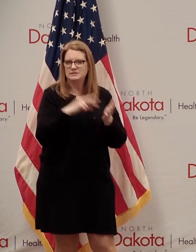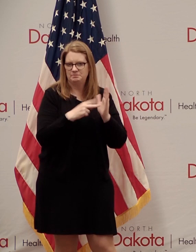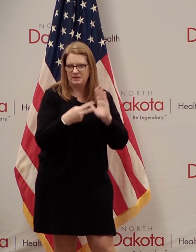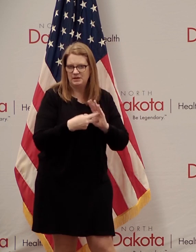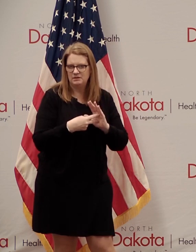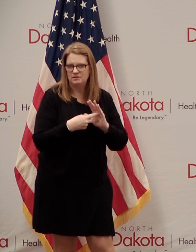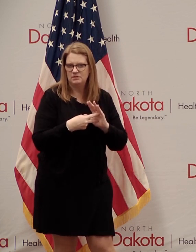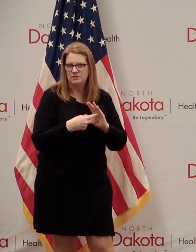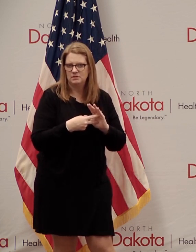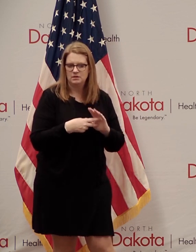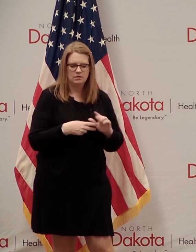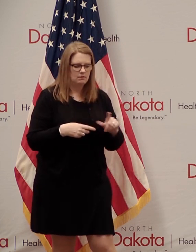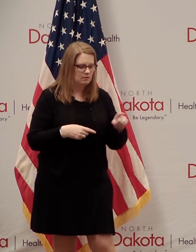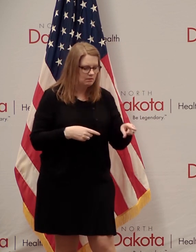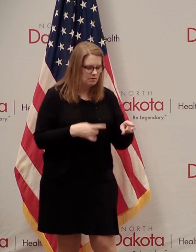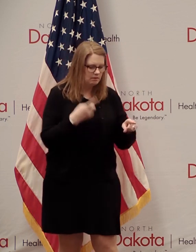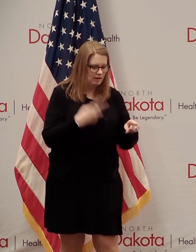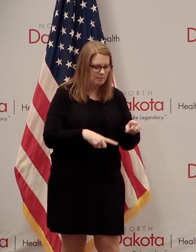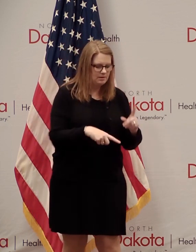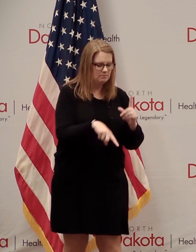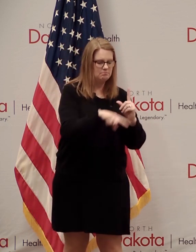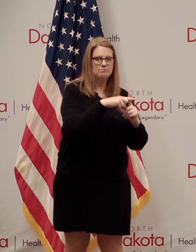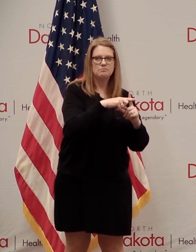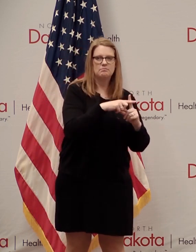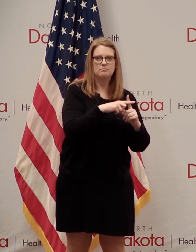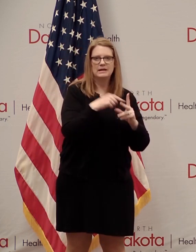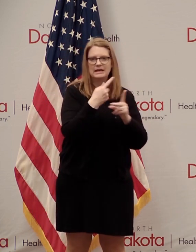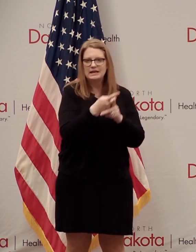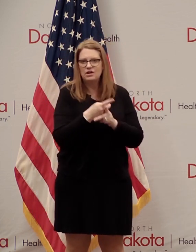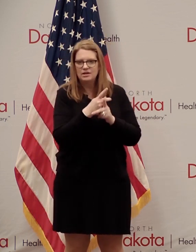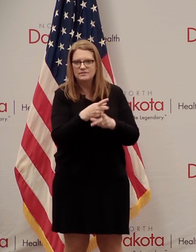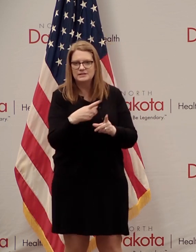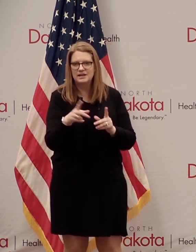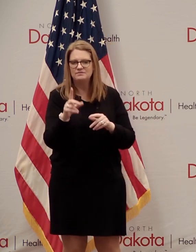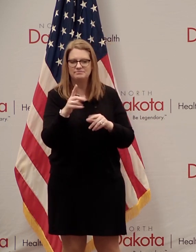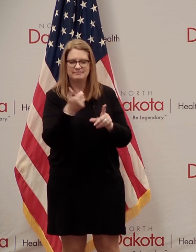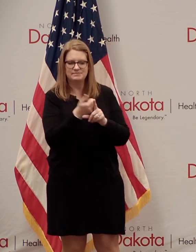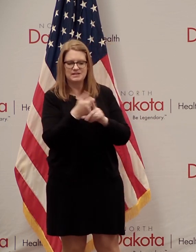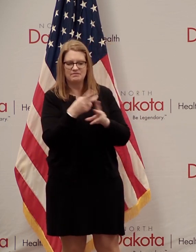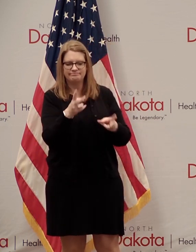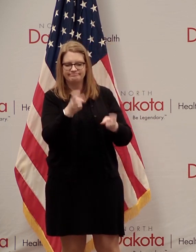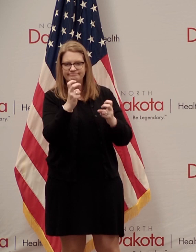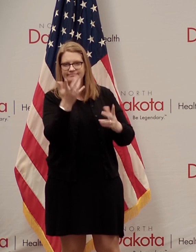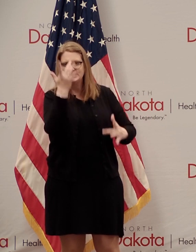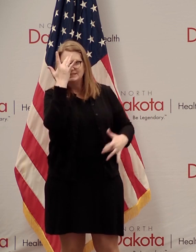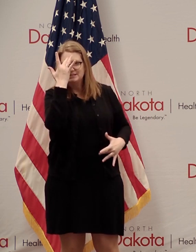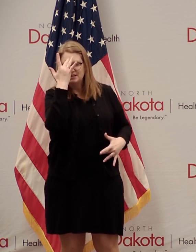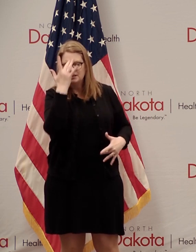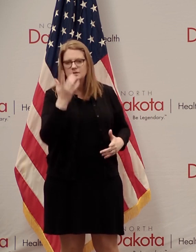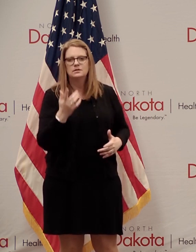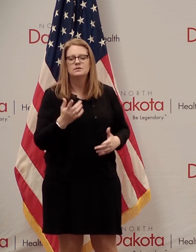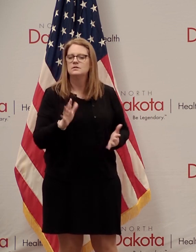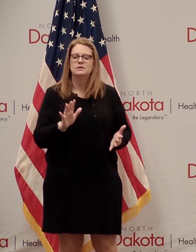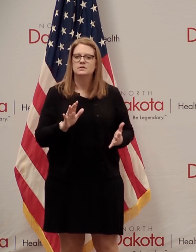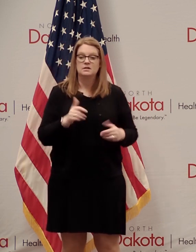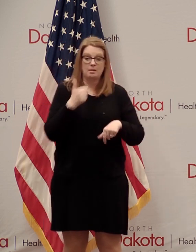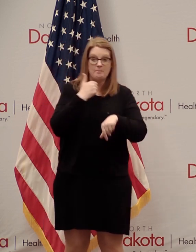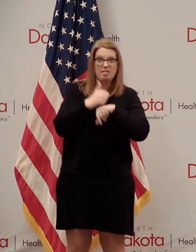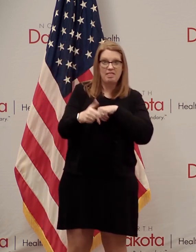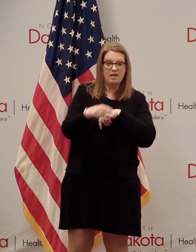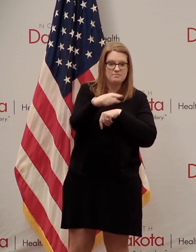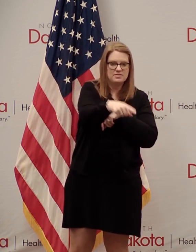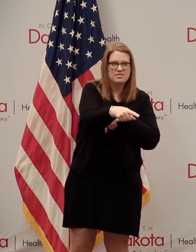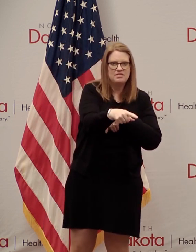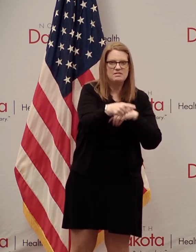are individuals who become infected, caregivers who become infected, we need to all work together to solve the problem and not blame the provider